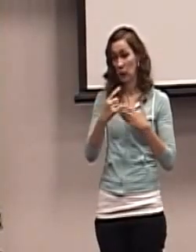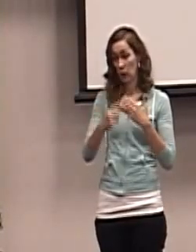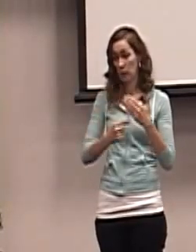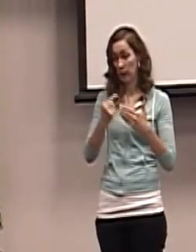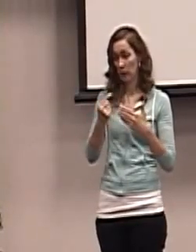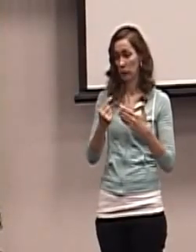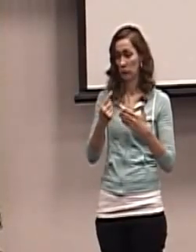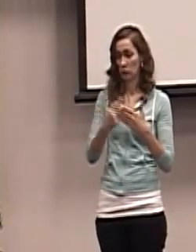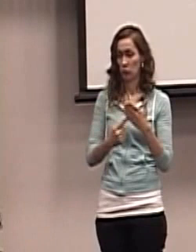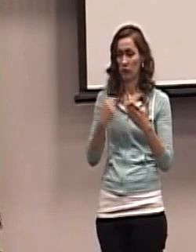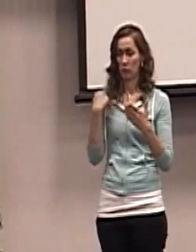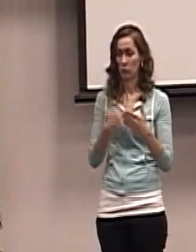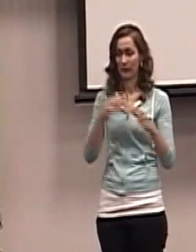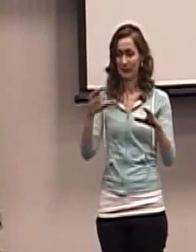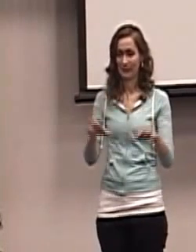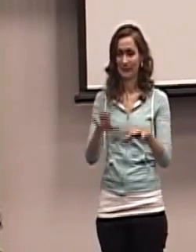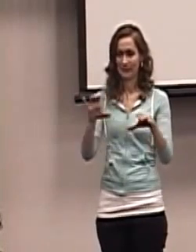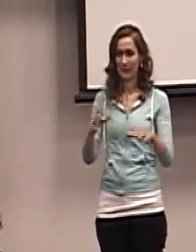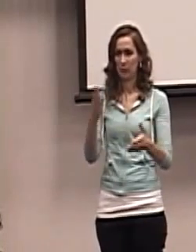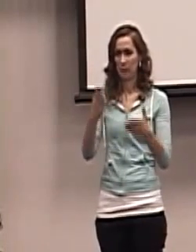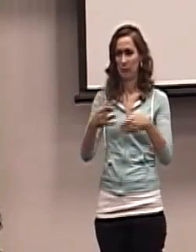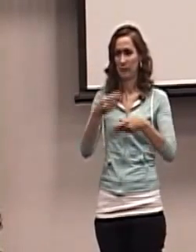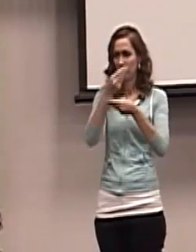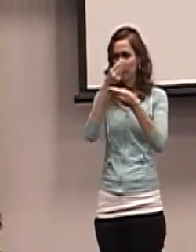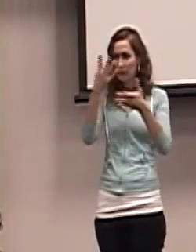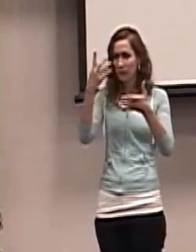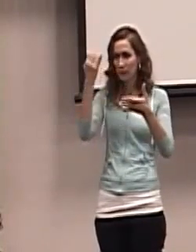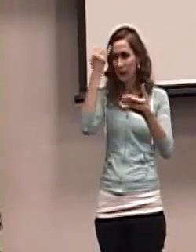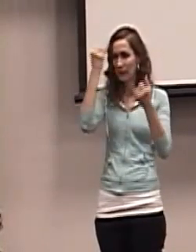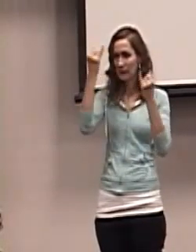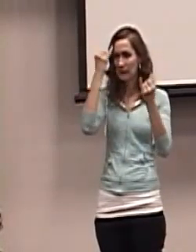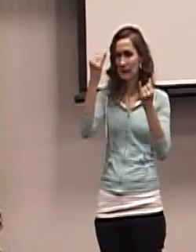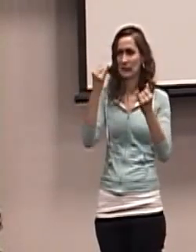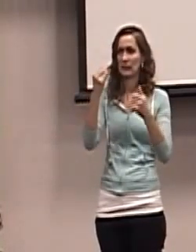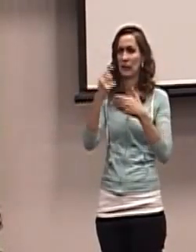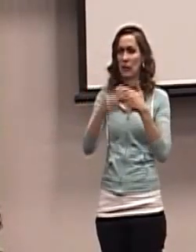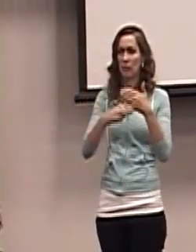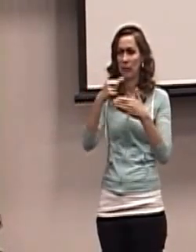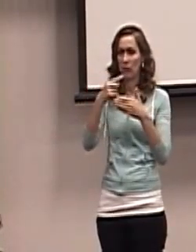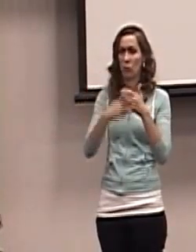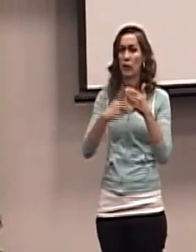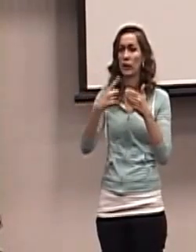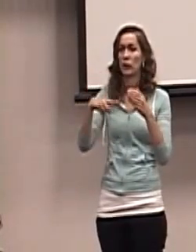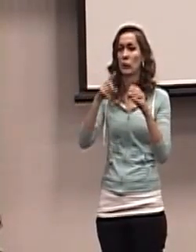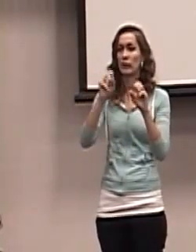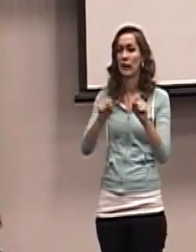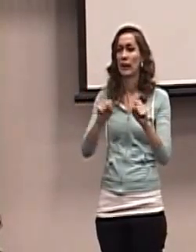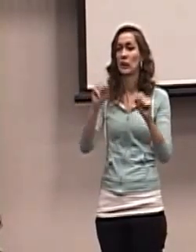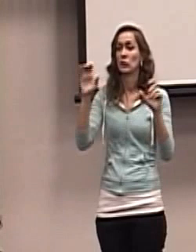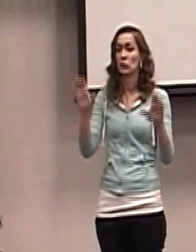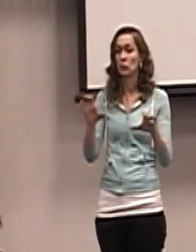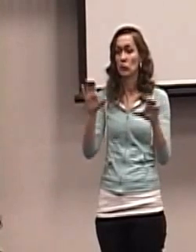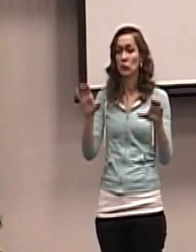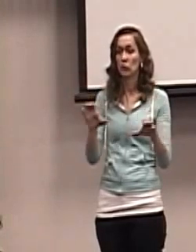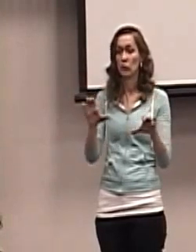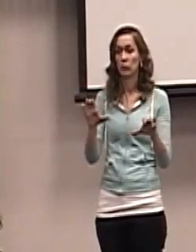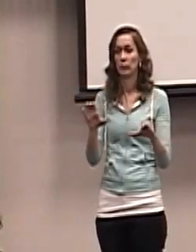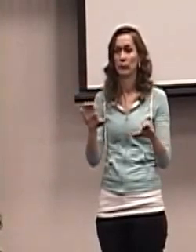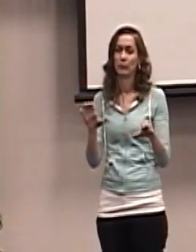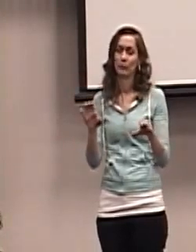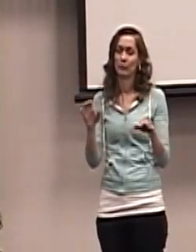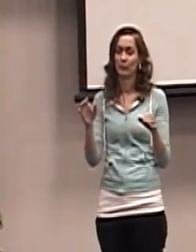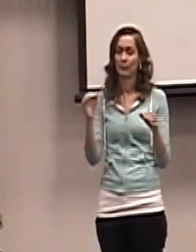about what we did, and perhaps that will give you some ideas and some clues about what you could accomplish in this same kind of